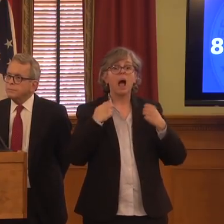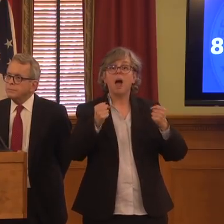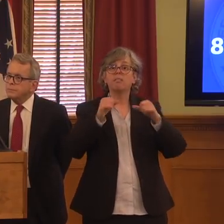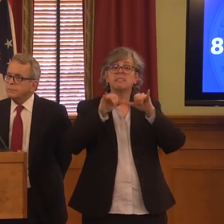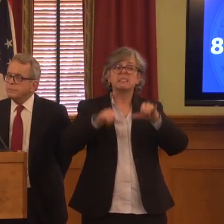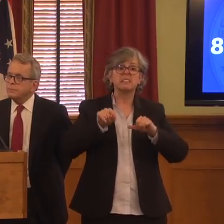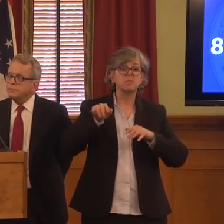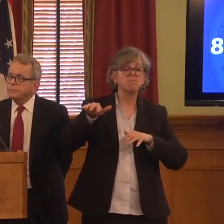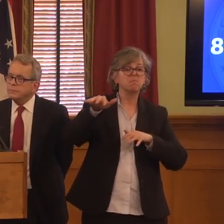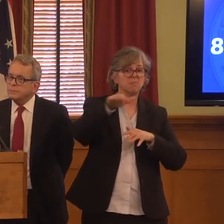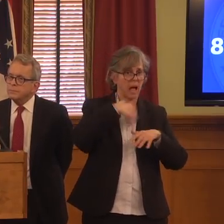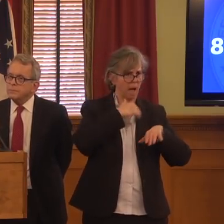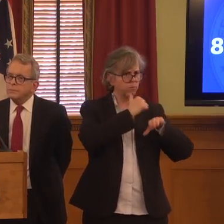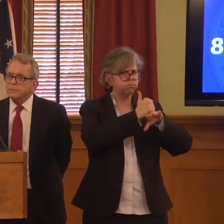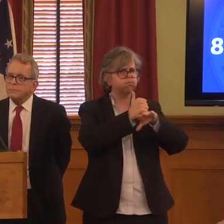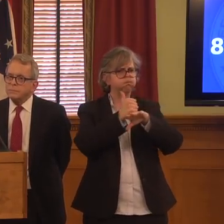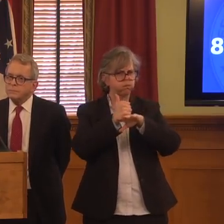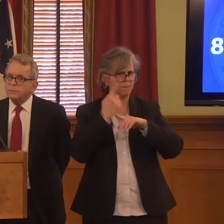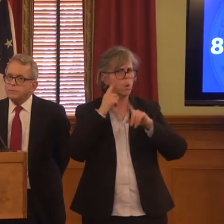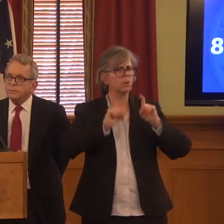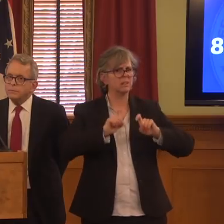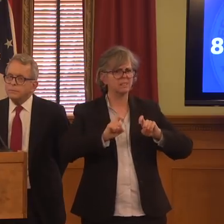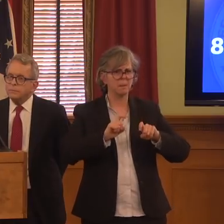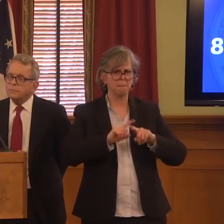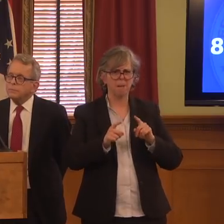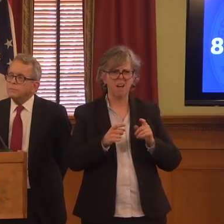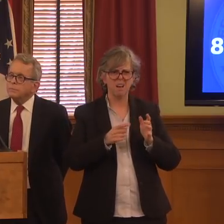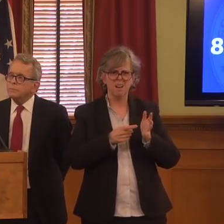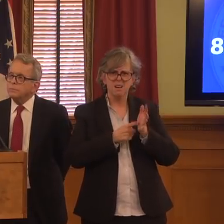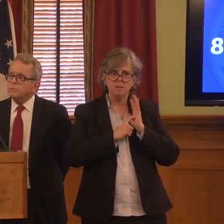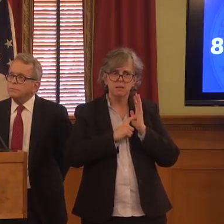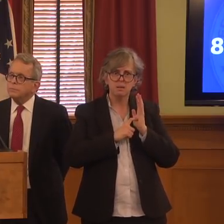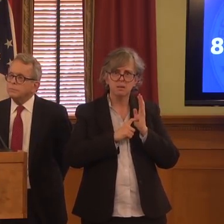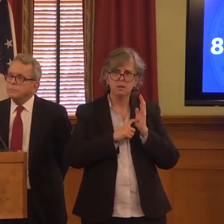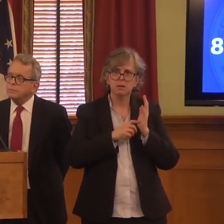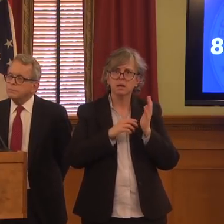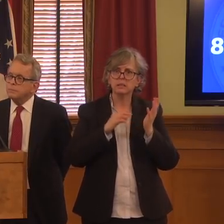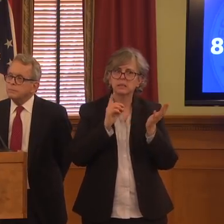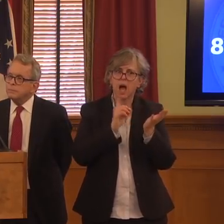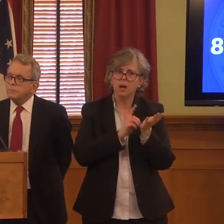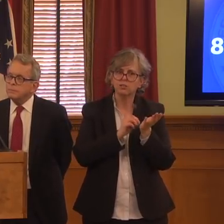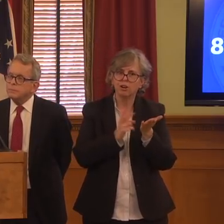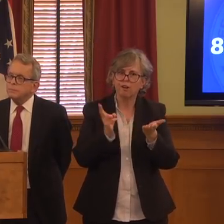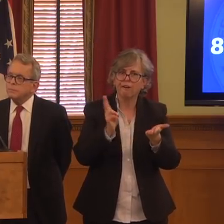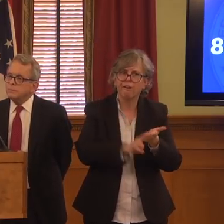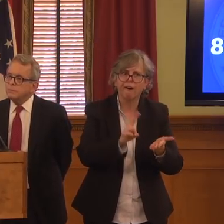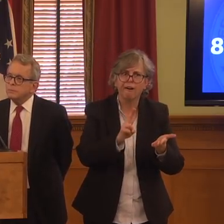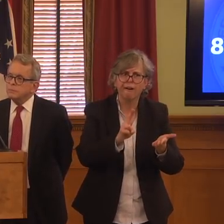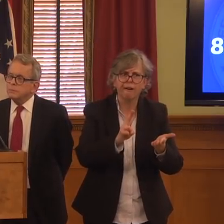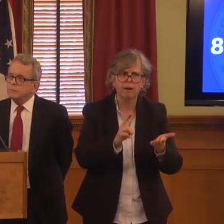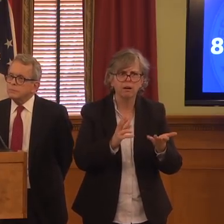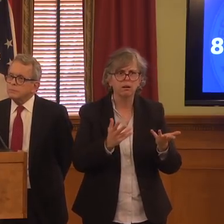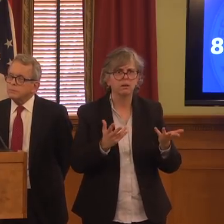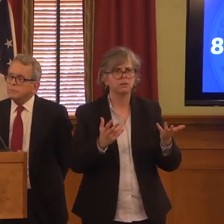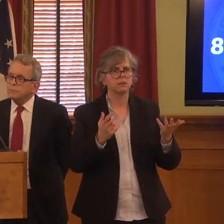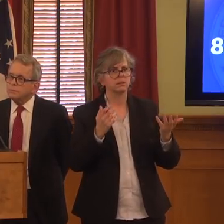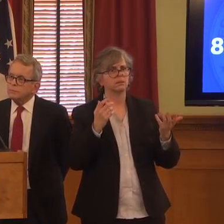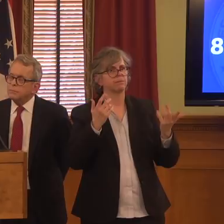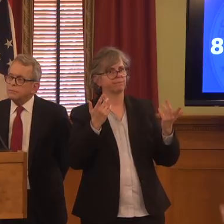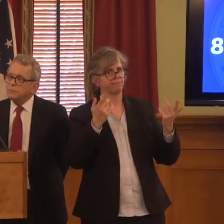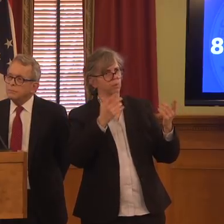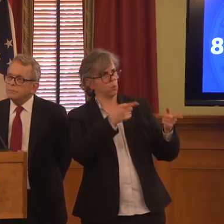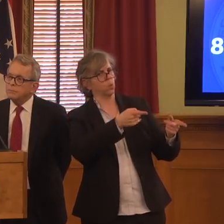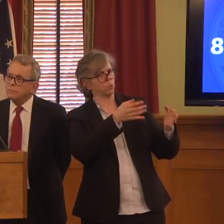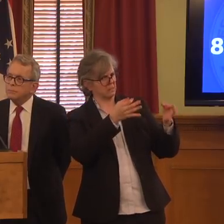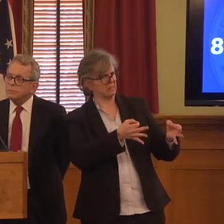order, someone on the front line deciding who can ride this out and who really needs emergency testing. They